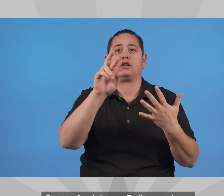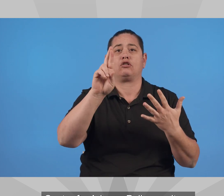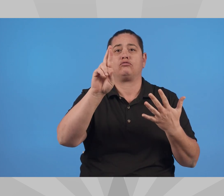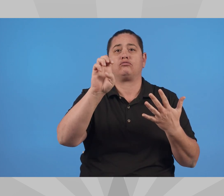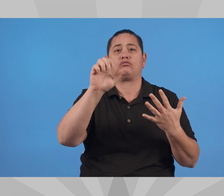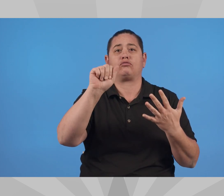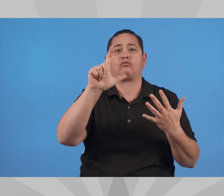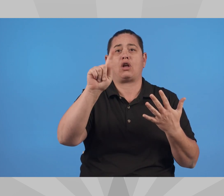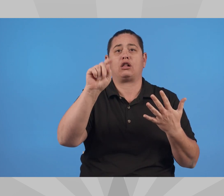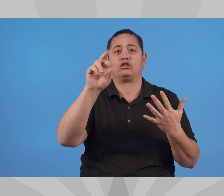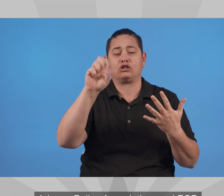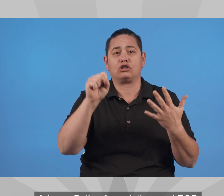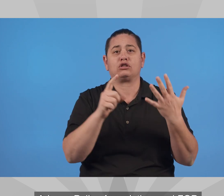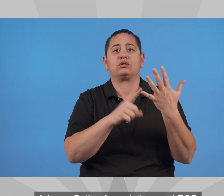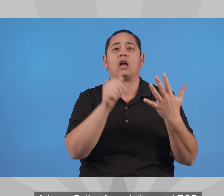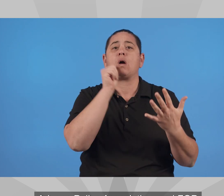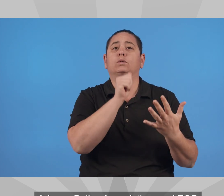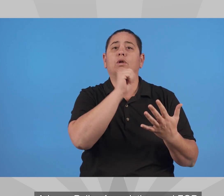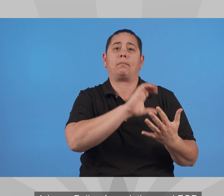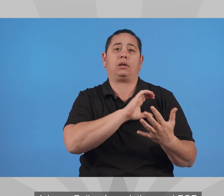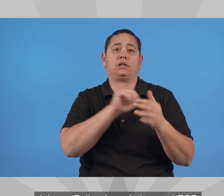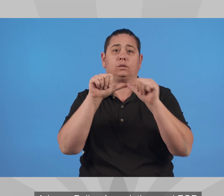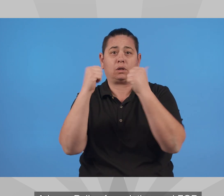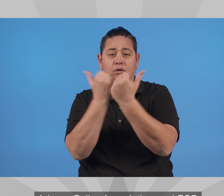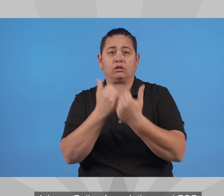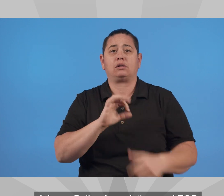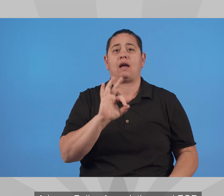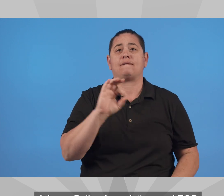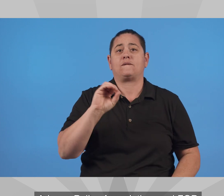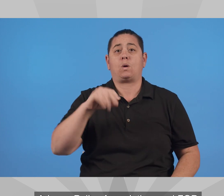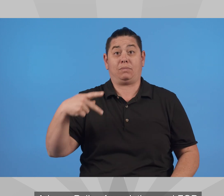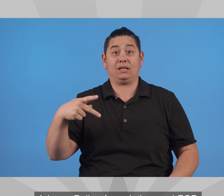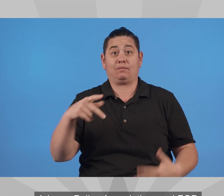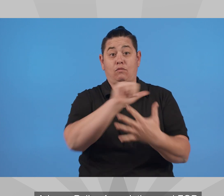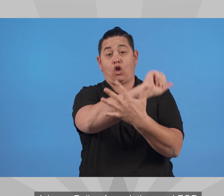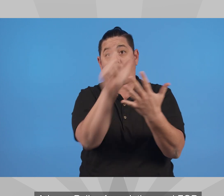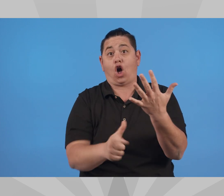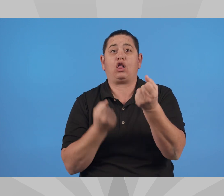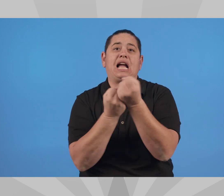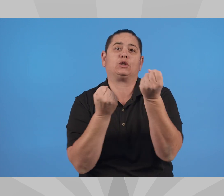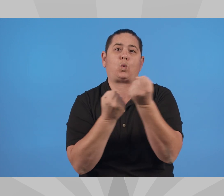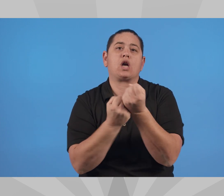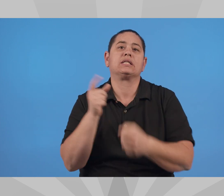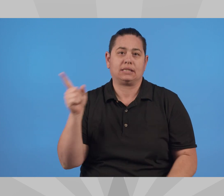Realtors, Arizona Police Association, and FOP.